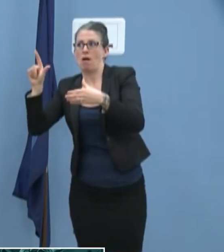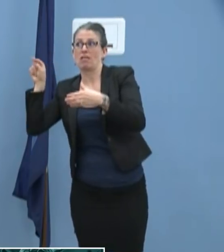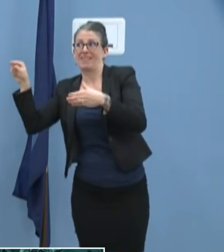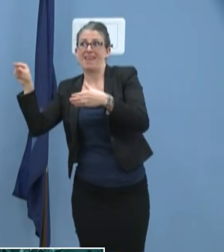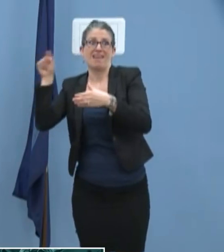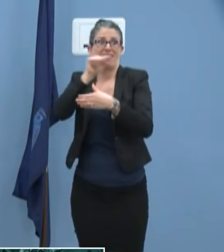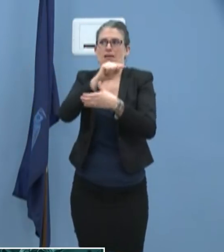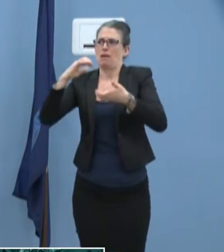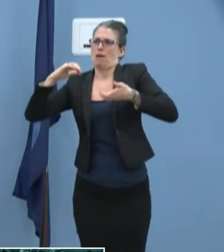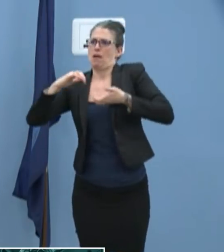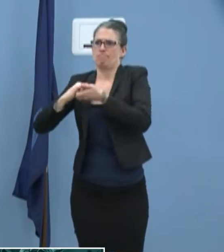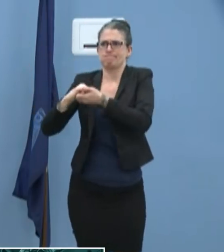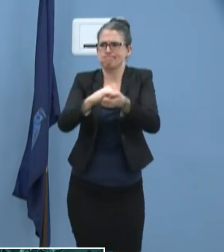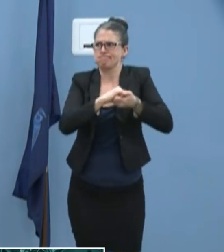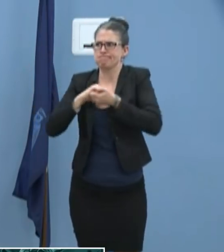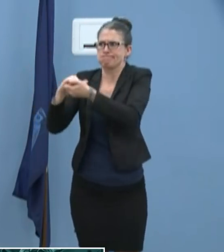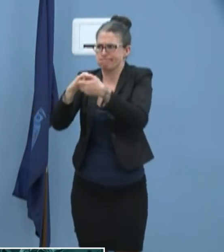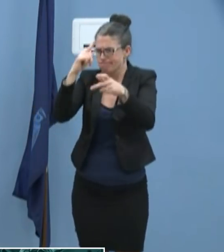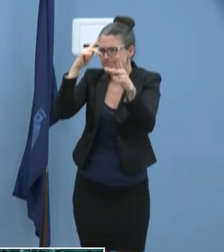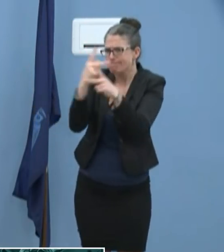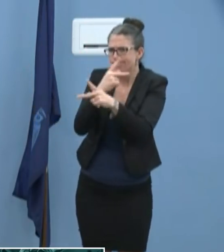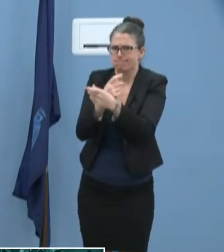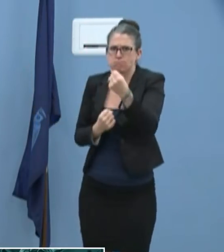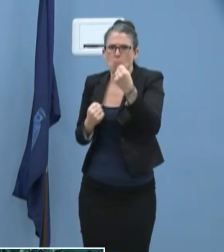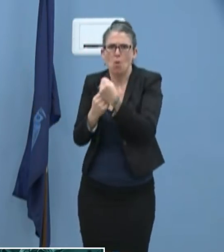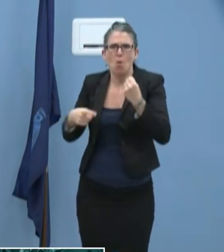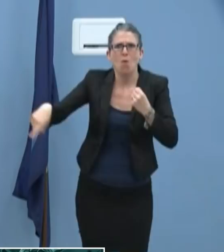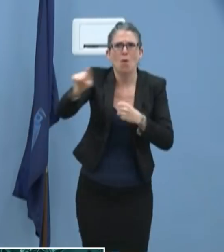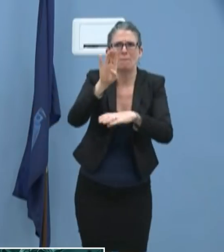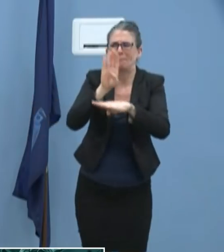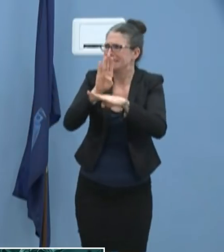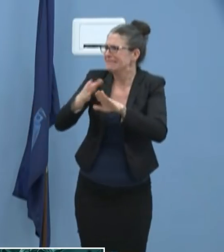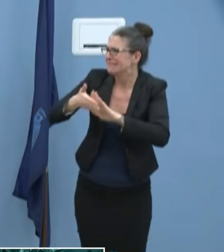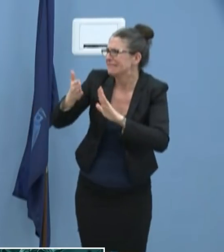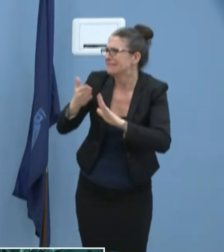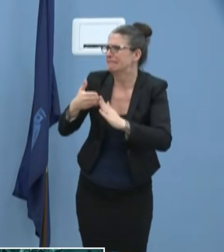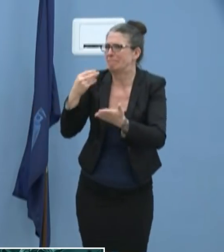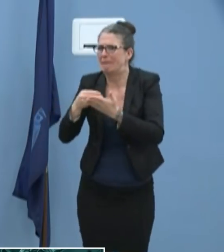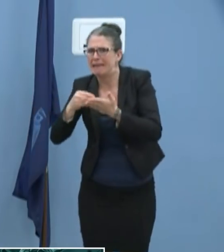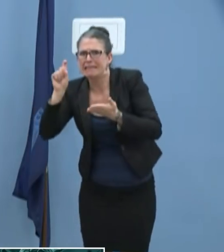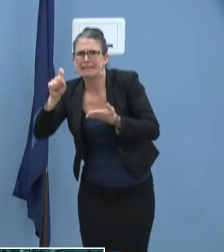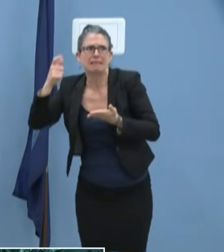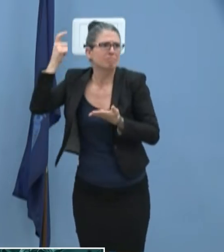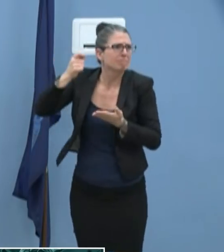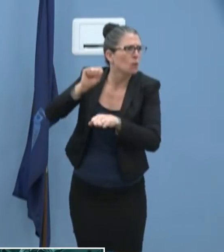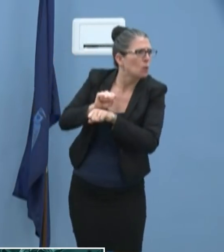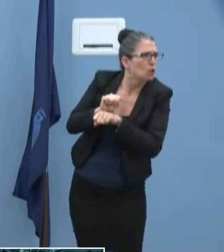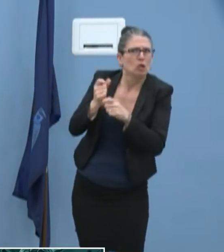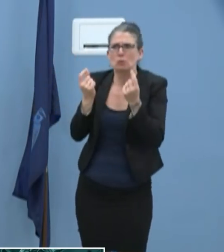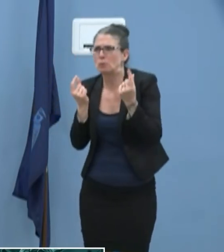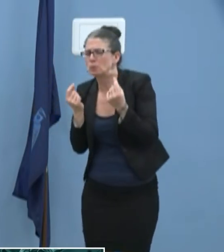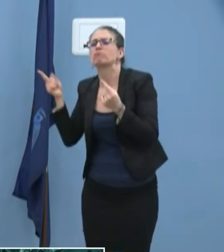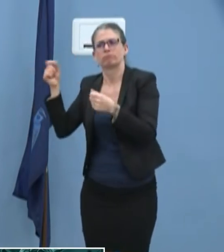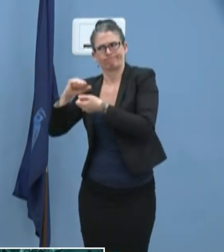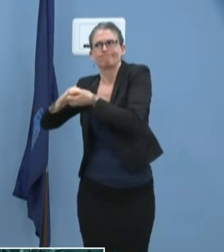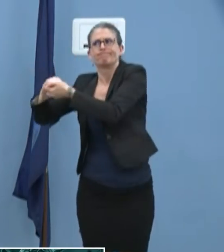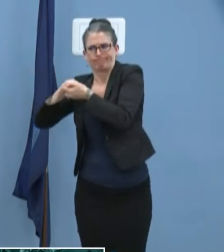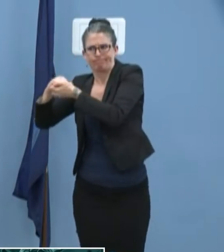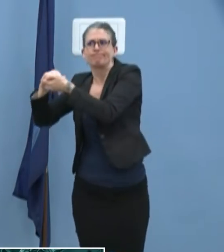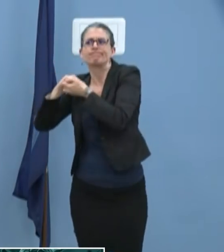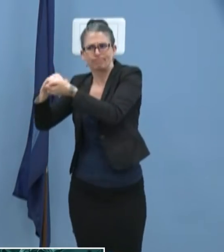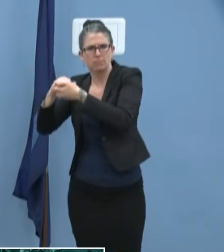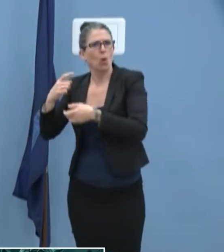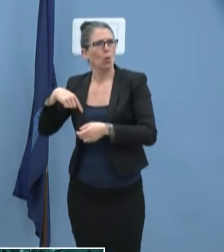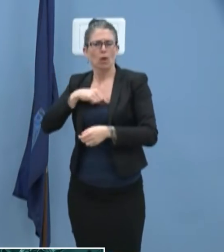and the President will soon do their part. My administration will work tirelessly to respond to this virus